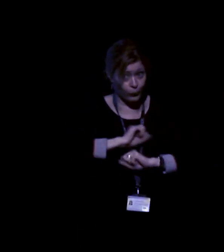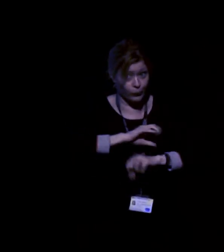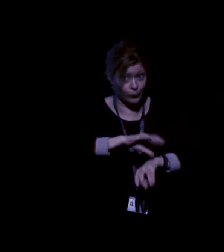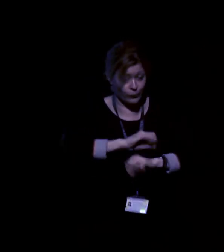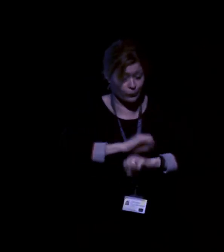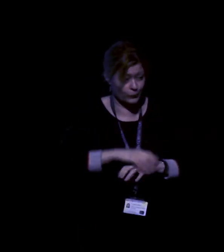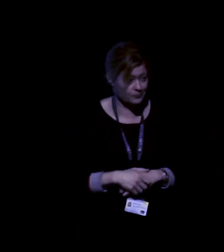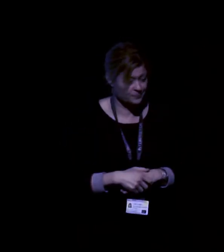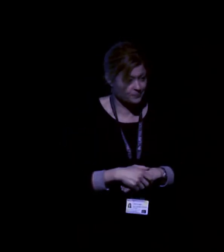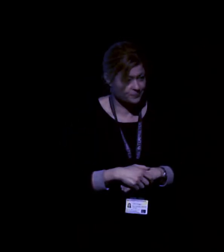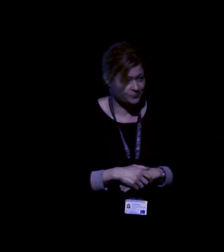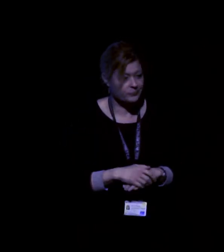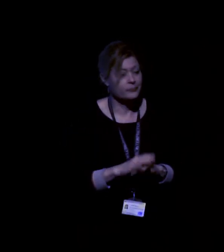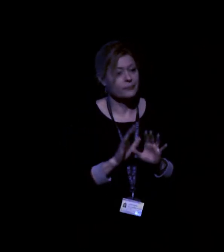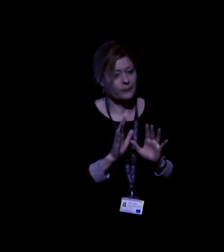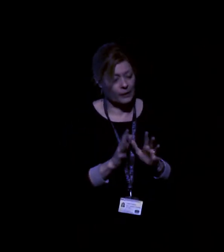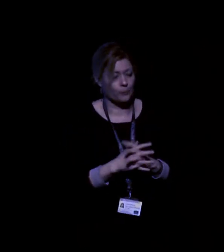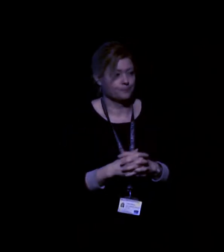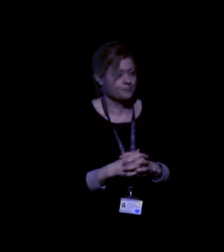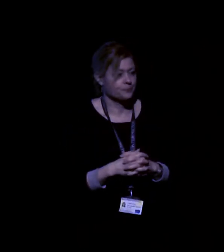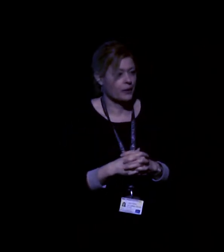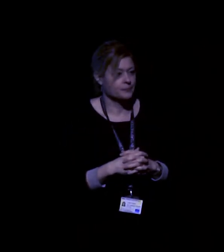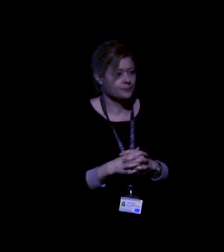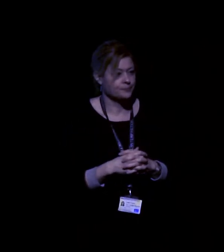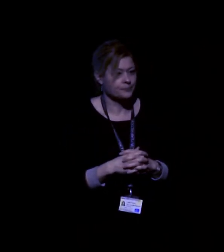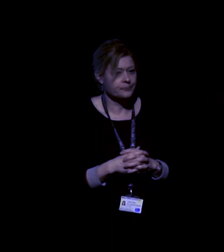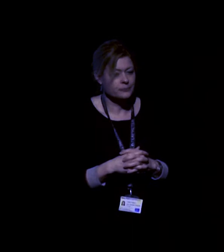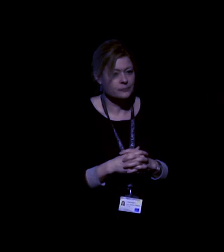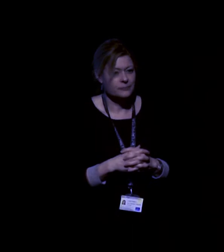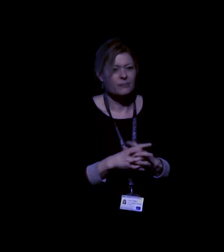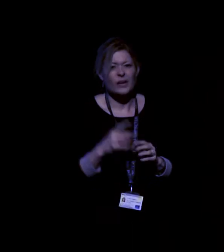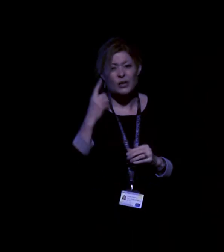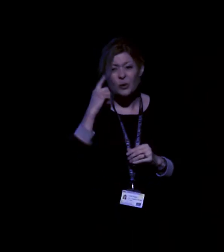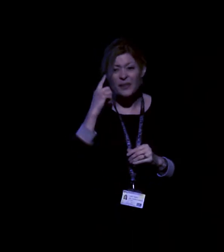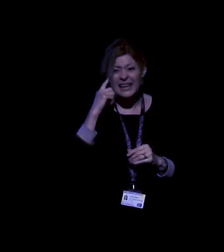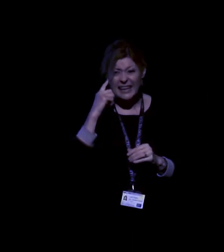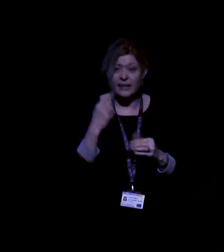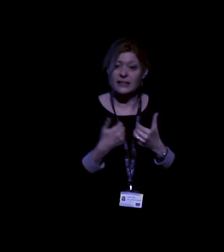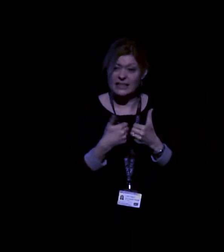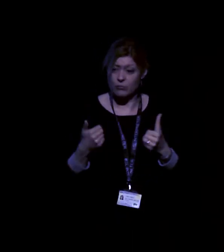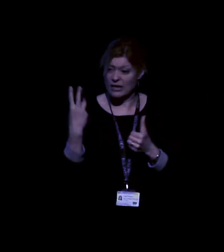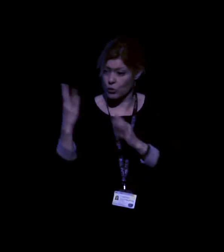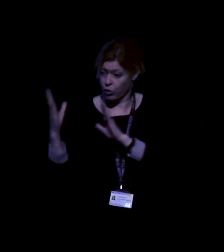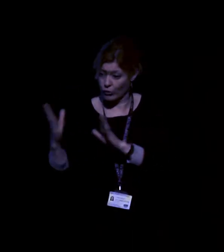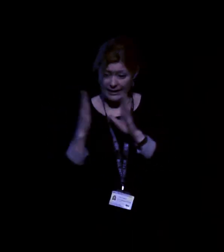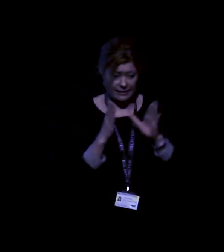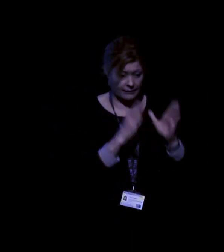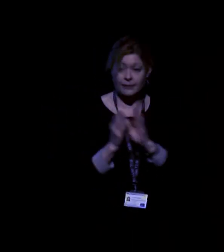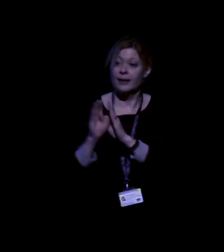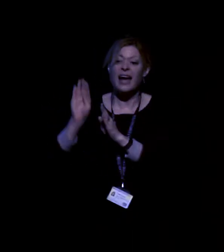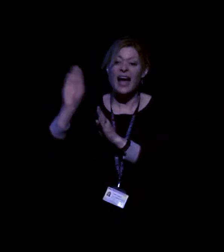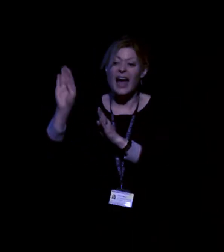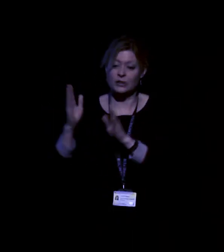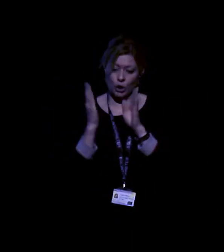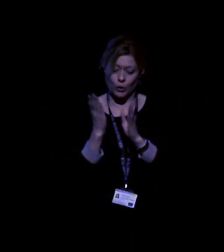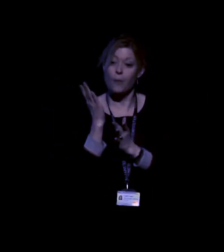So traditionally, the ear is divided into the external ear, the middle ear, and the inner ear. The external ear has the